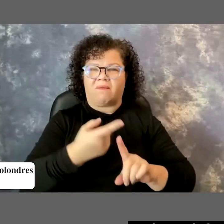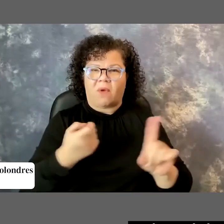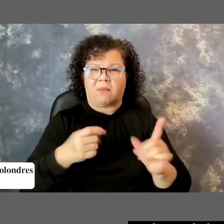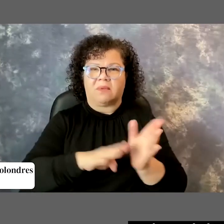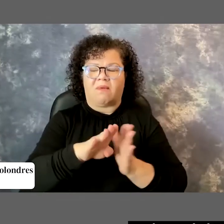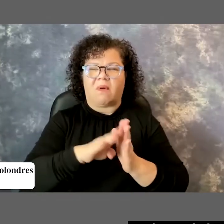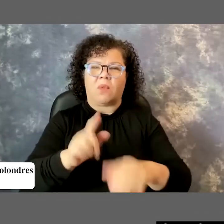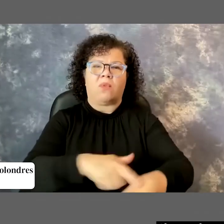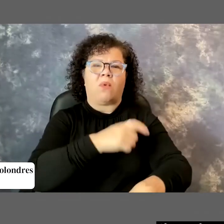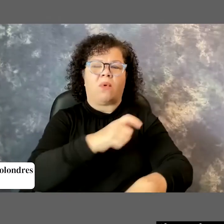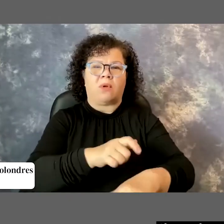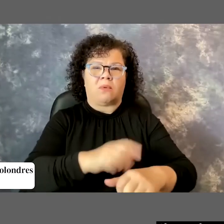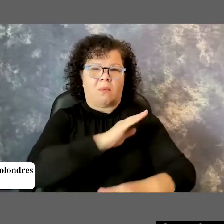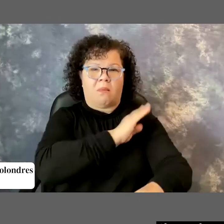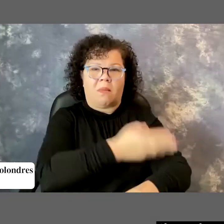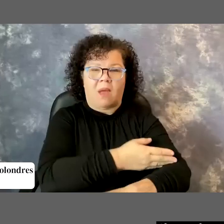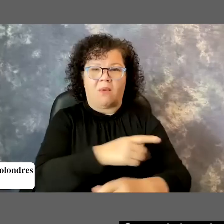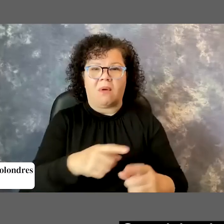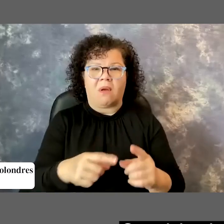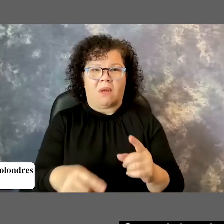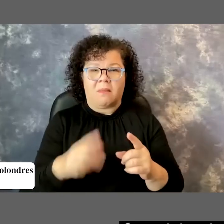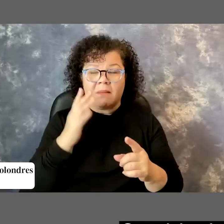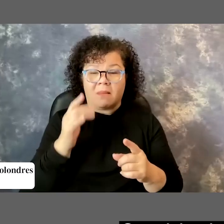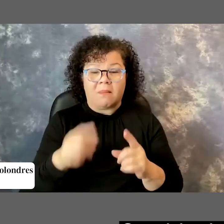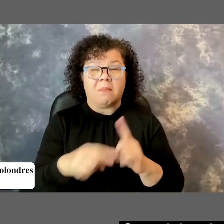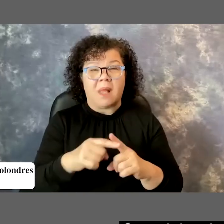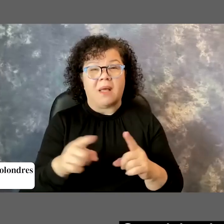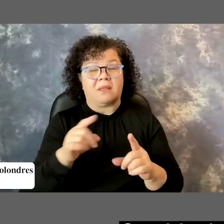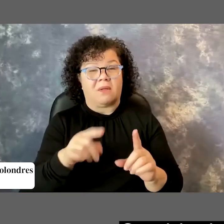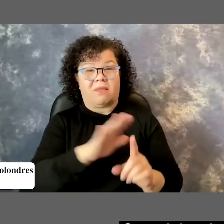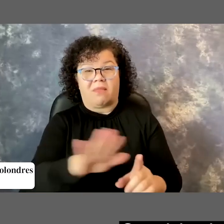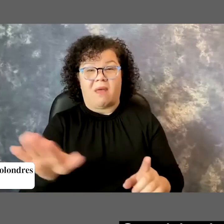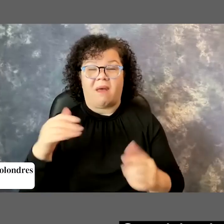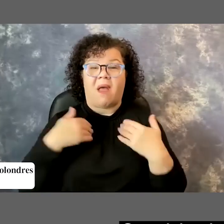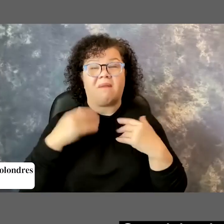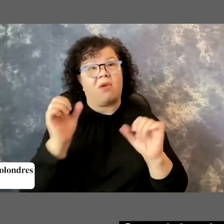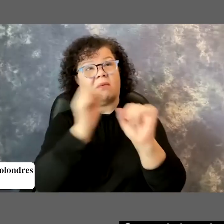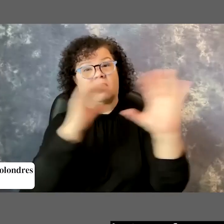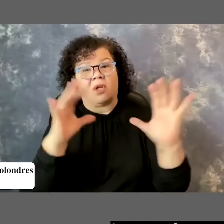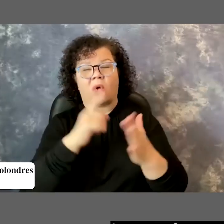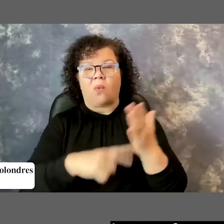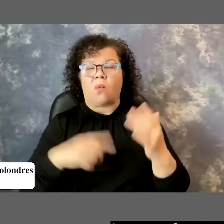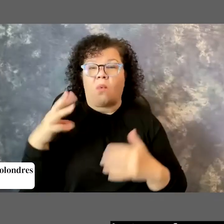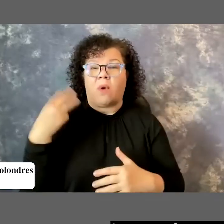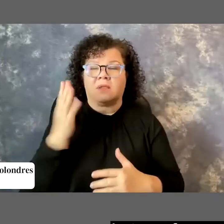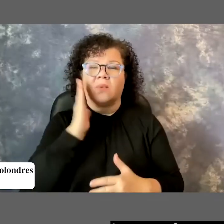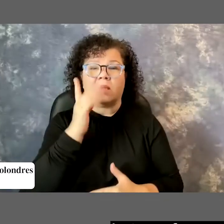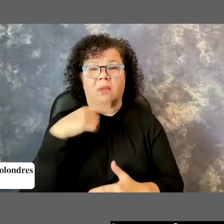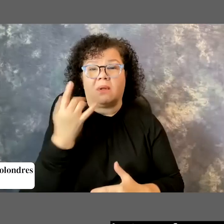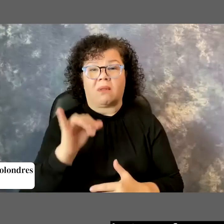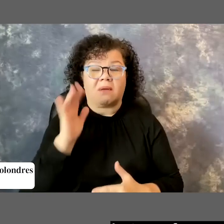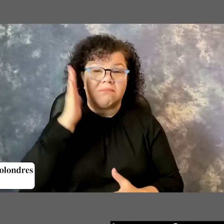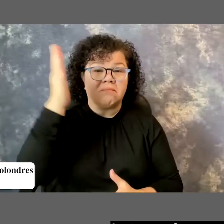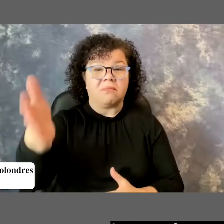different world that they know is possible. Our vision is a Washington that is transformed